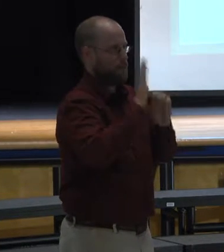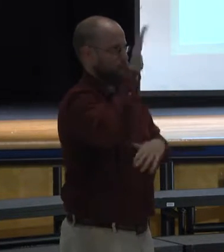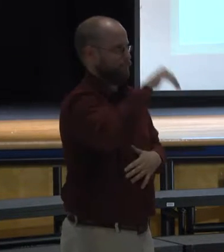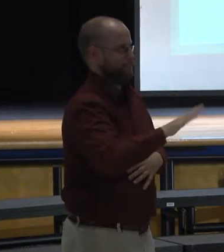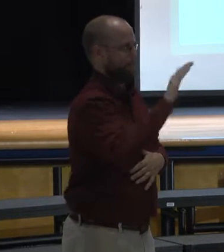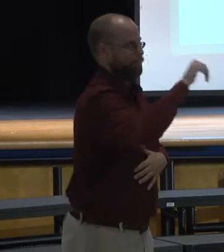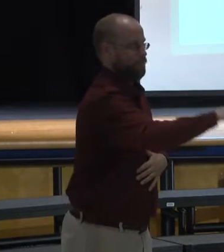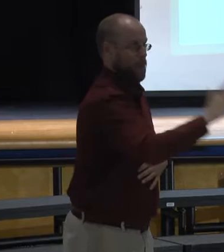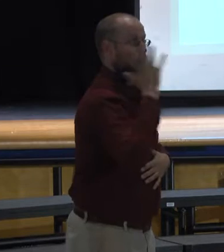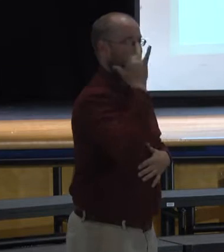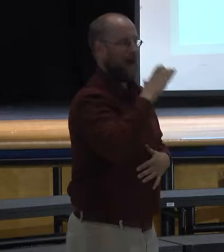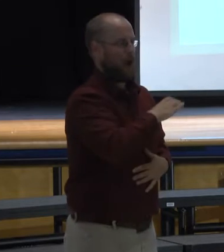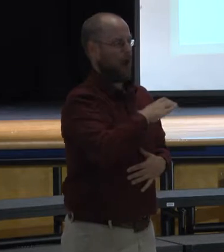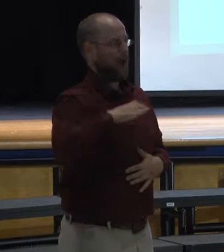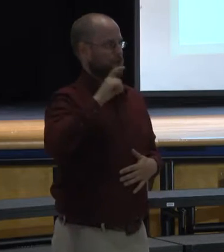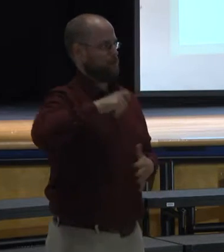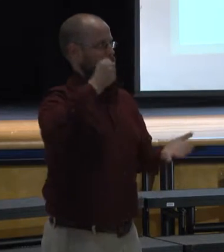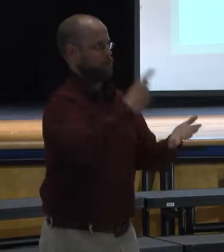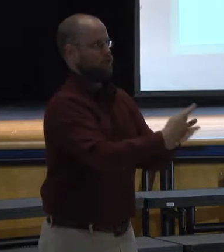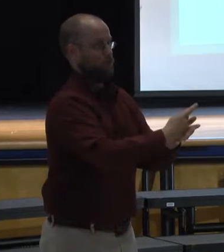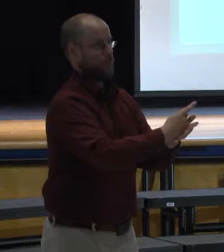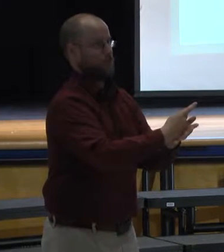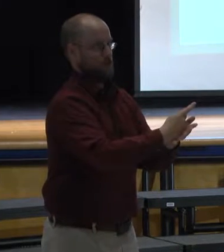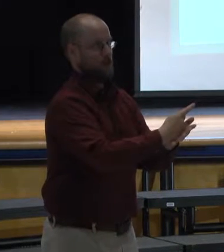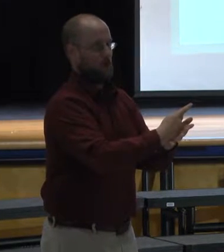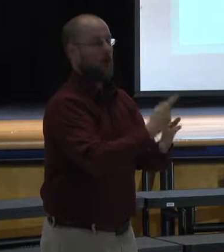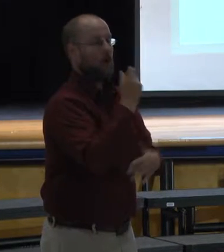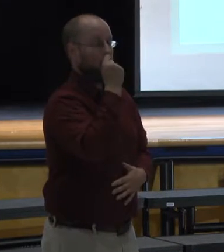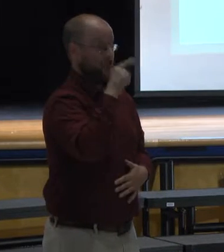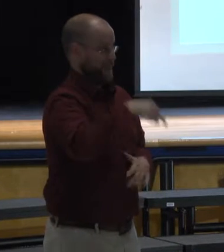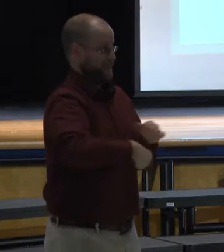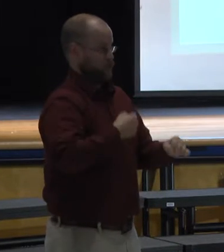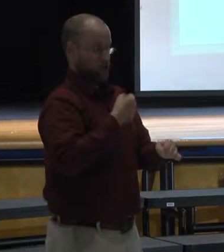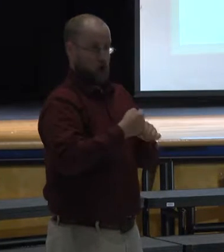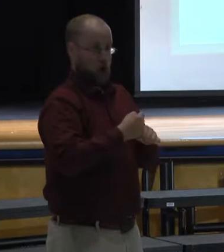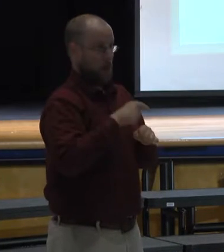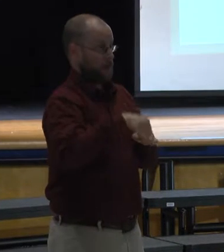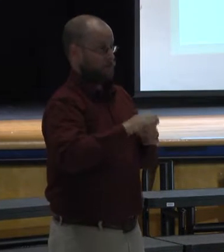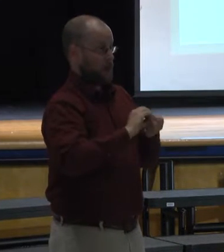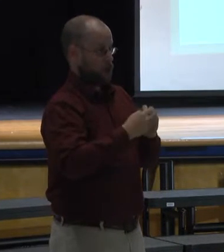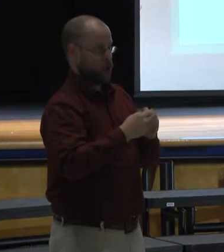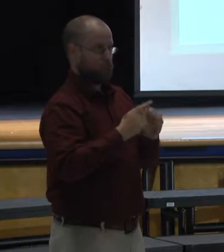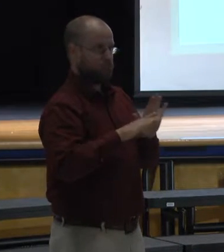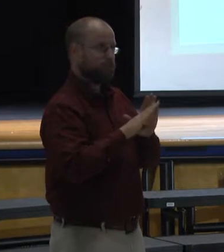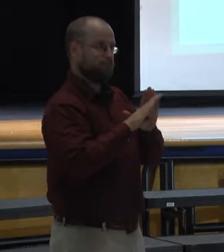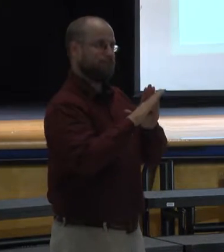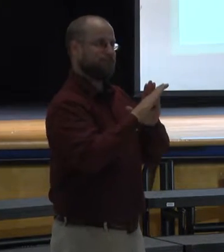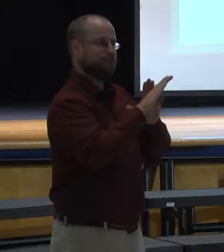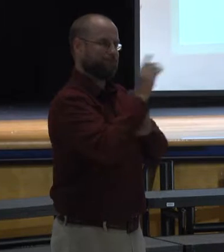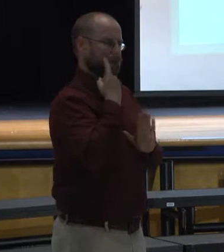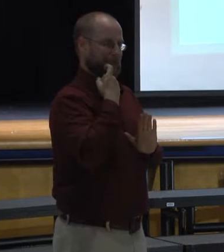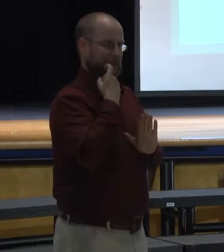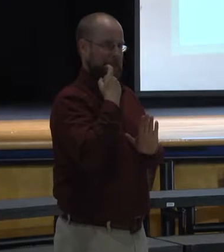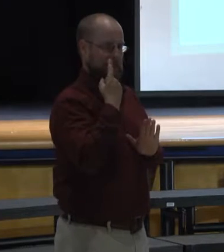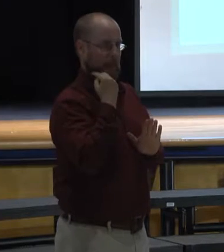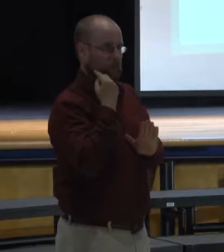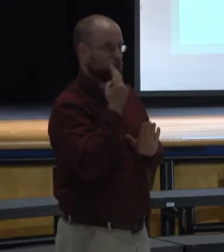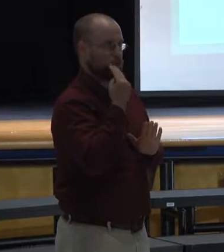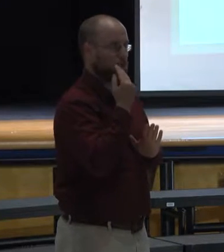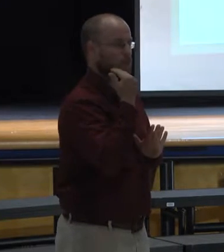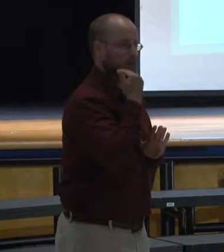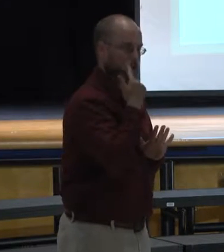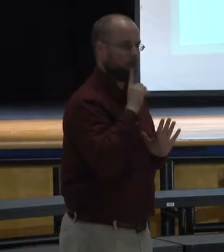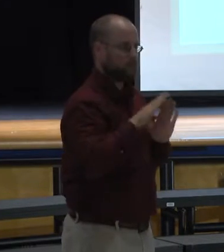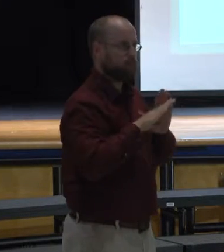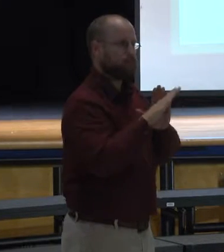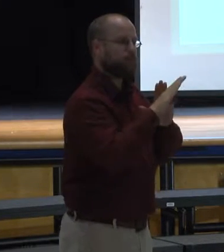authorized, but this year this is the amount, and it's gone up a little bit in each of the last couple years. All right. The federal government also